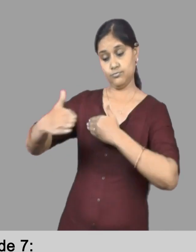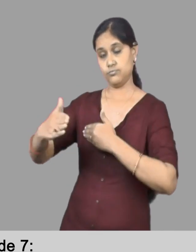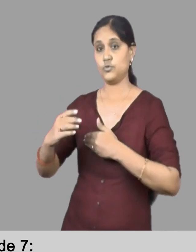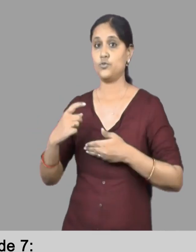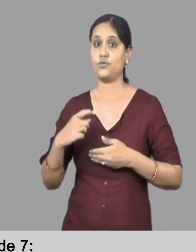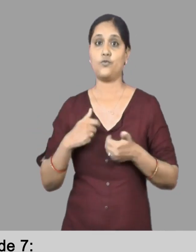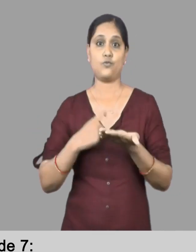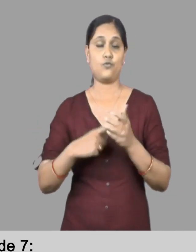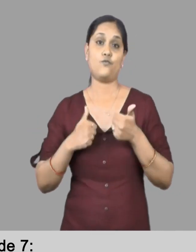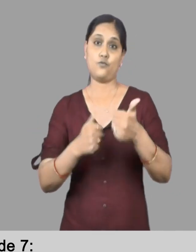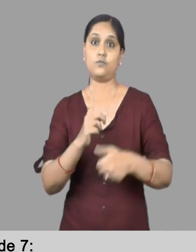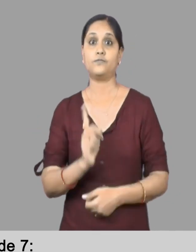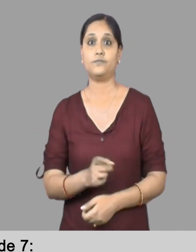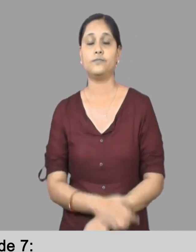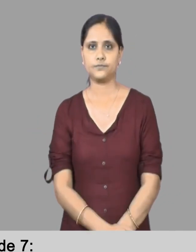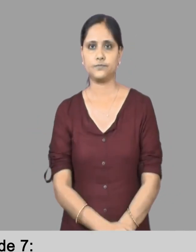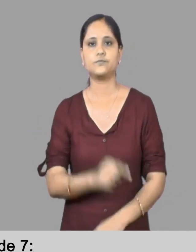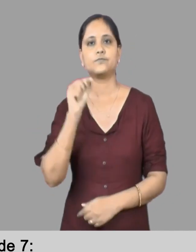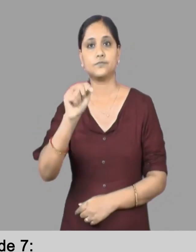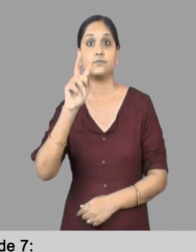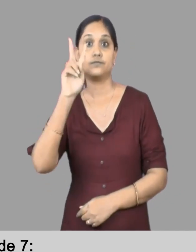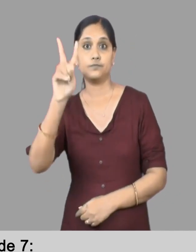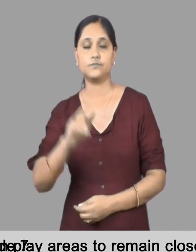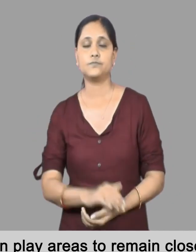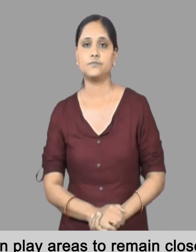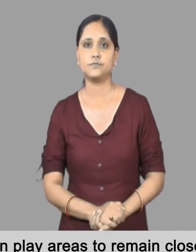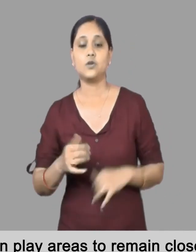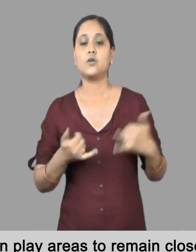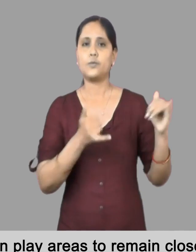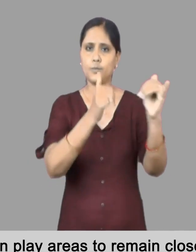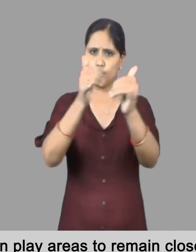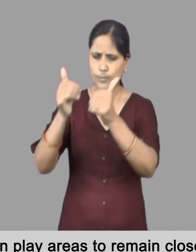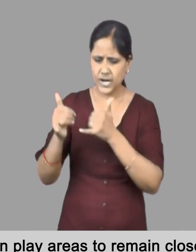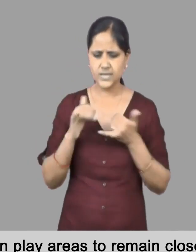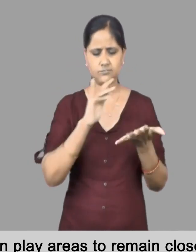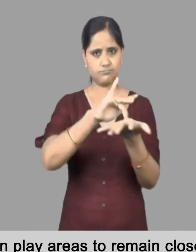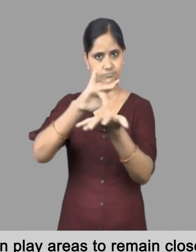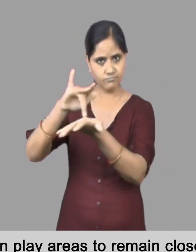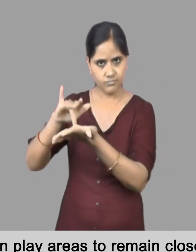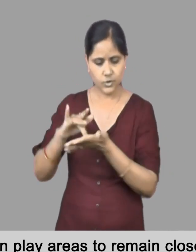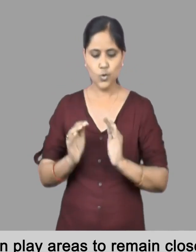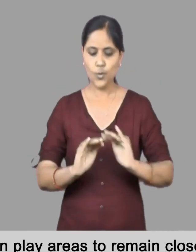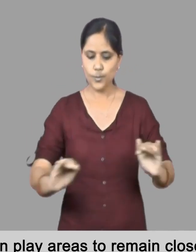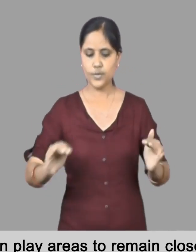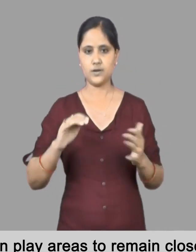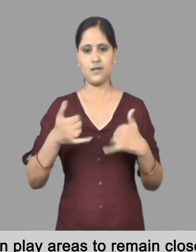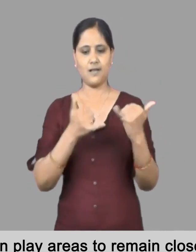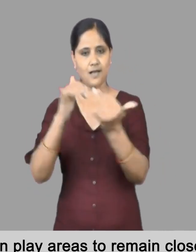maintaining adequate social distance. Point 2. Gaming, arcades or